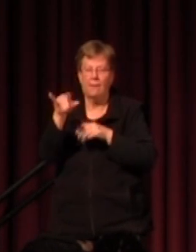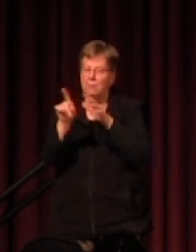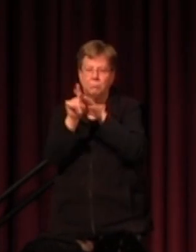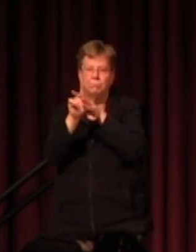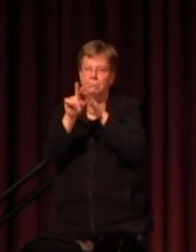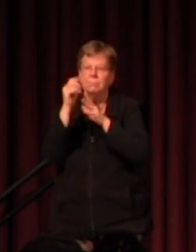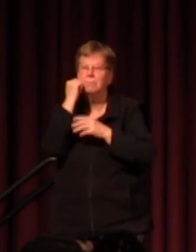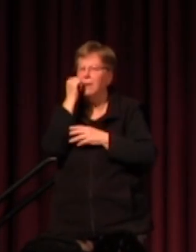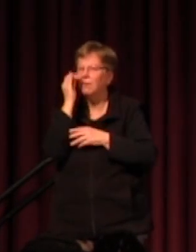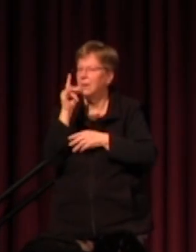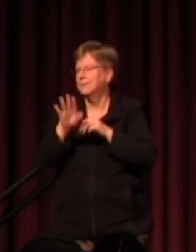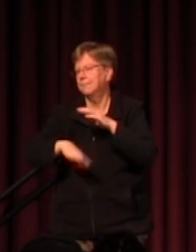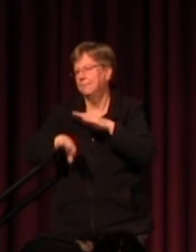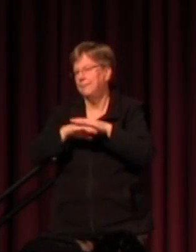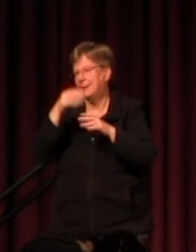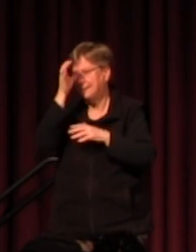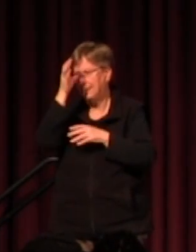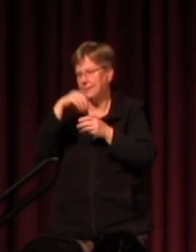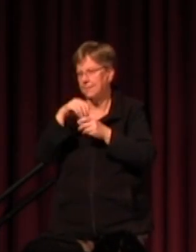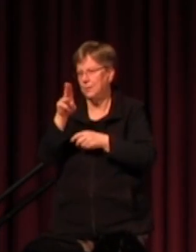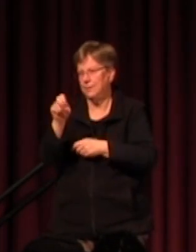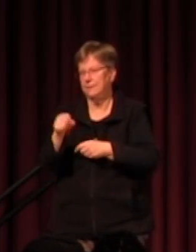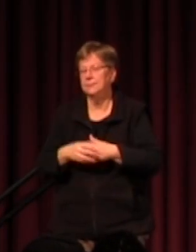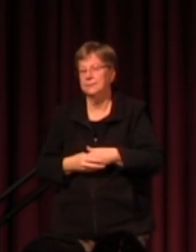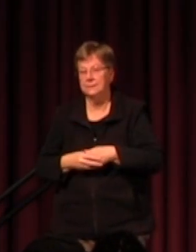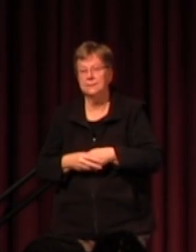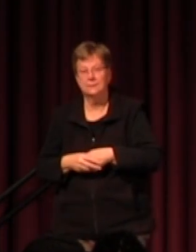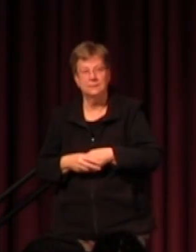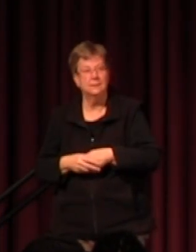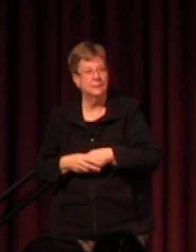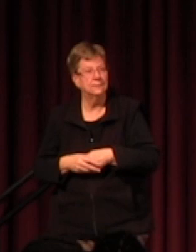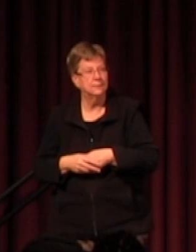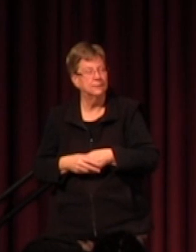a basic concept in the United States.